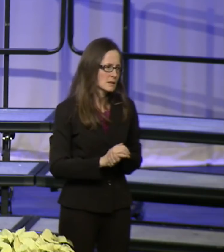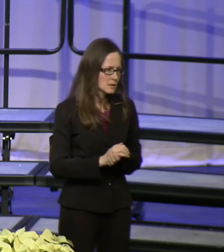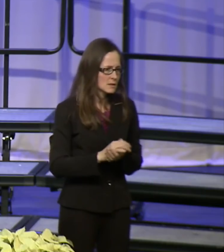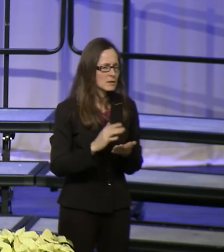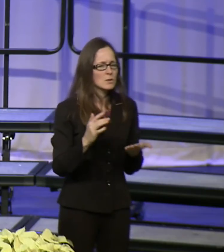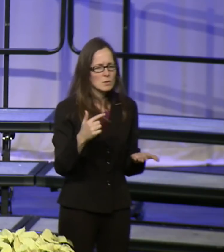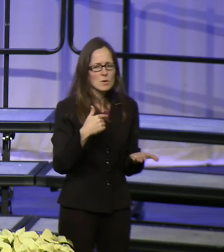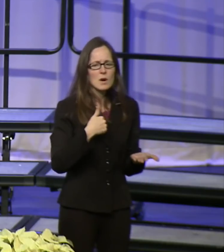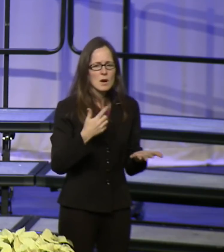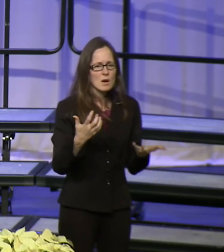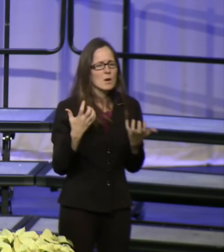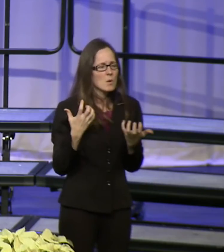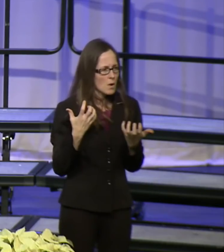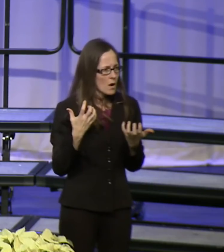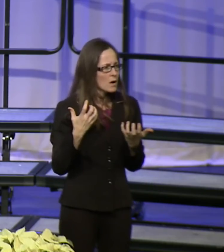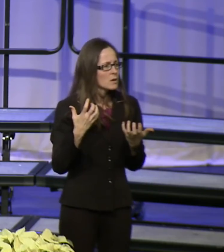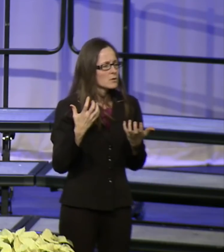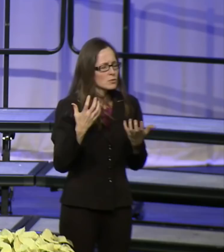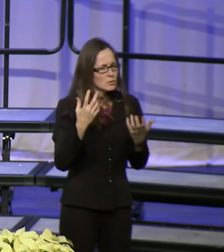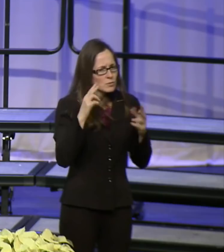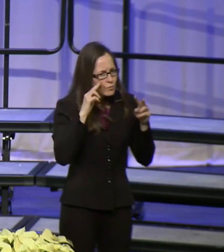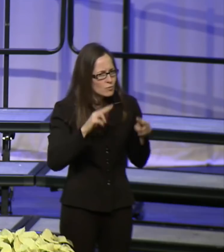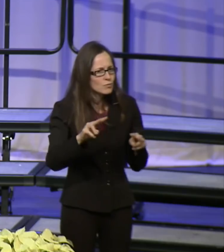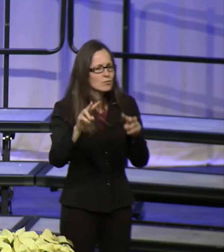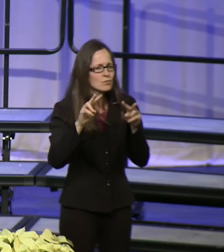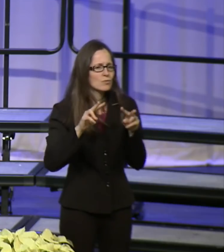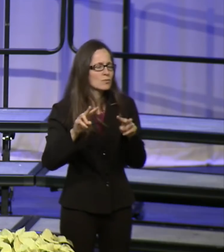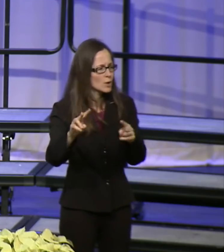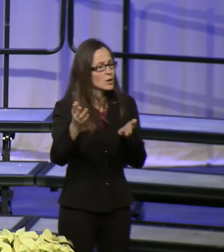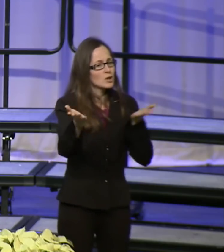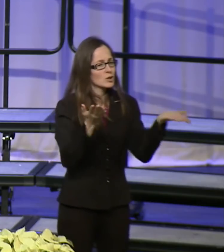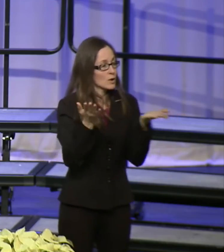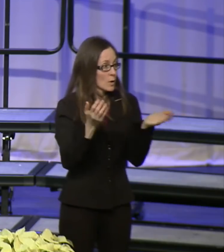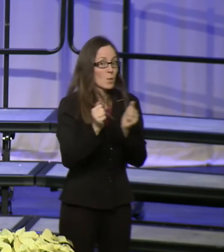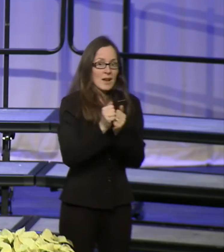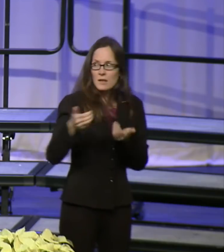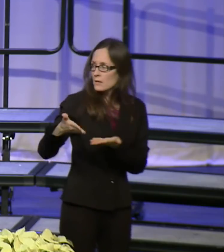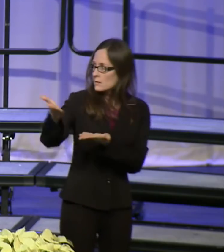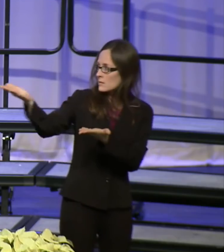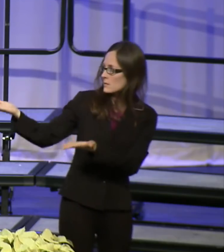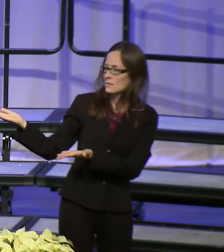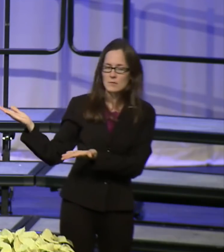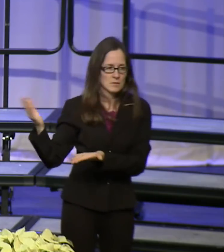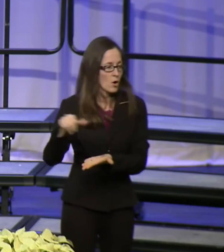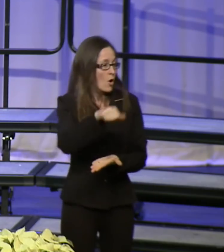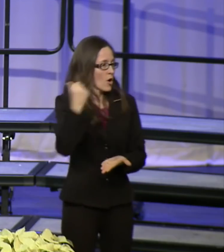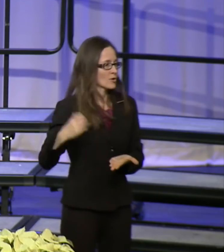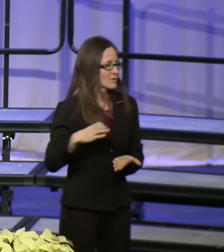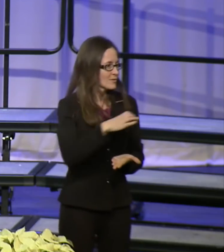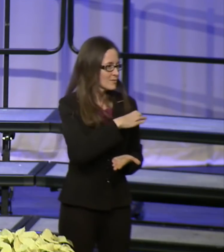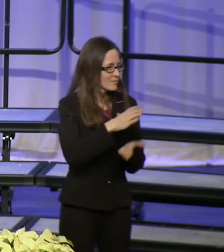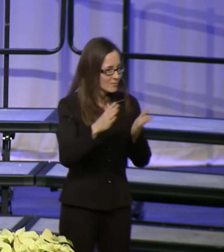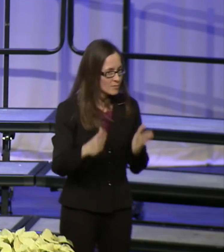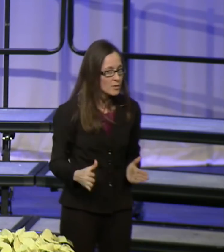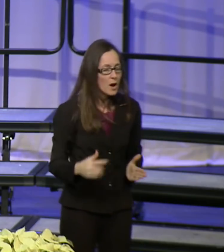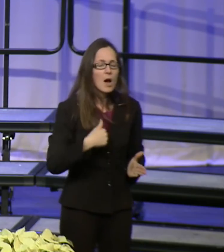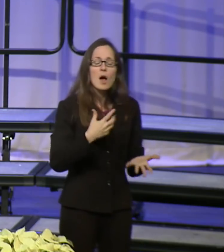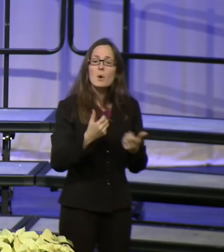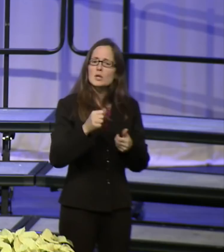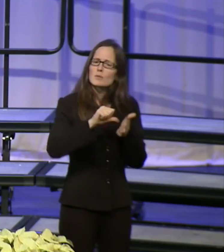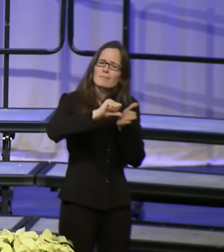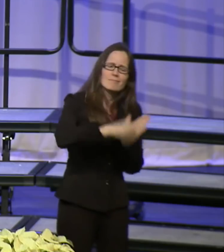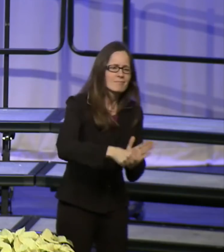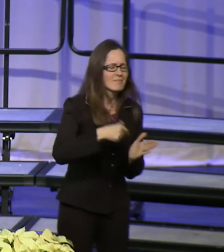serving the county as a whole, along with my fellow council members. At the root of it all, I am 100% for inclusivity, of all members